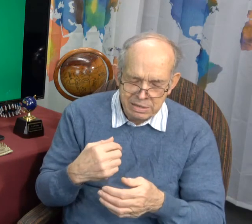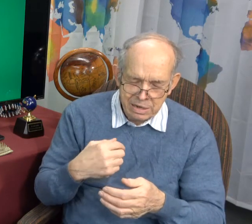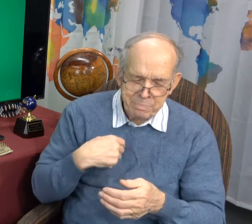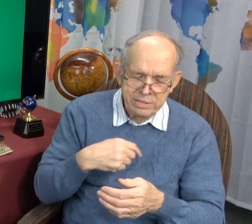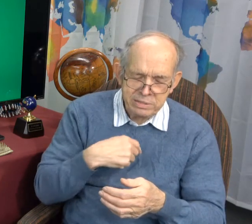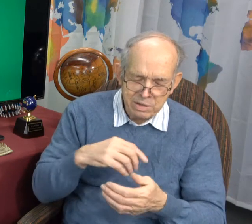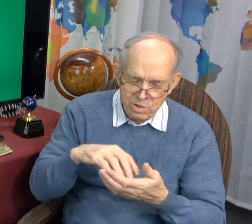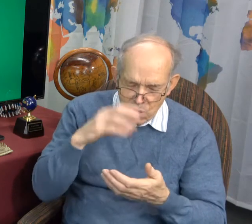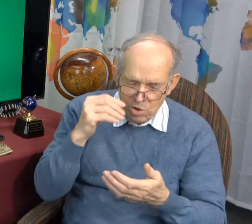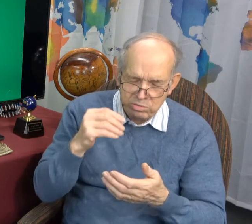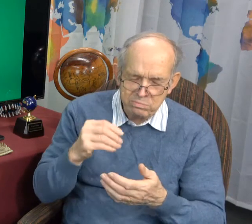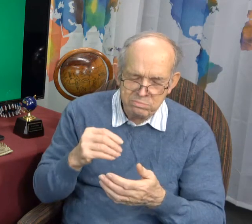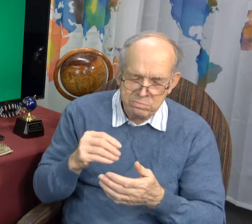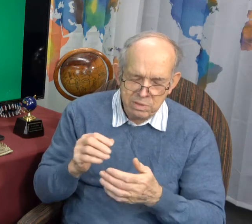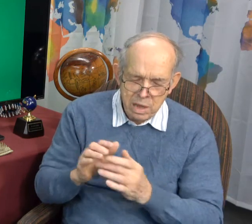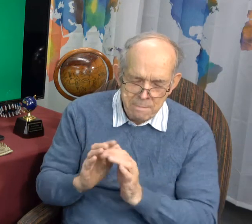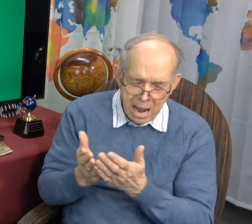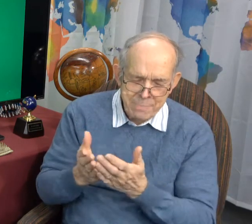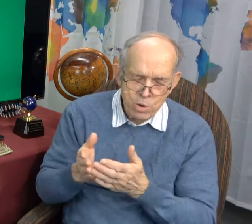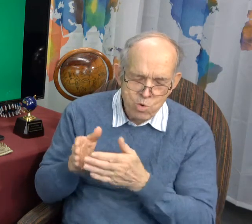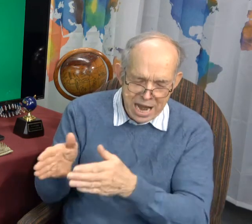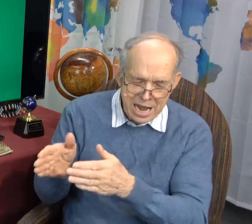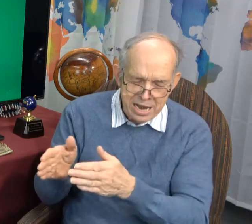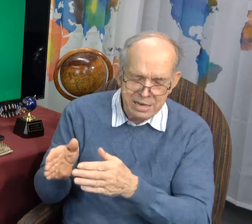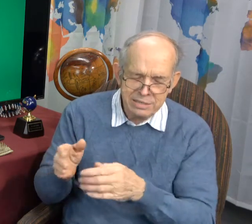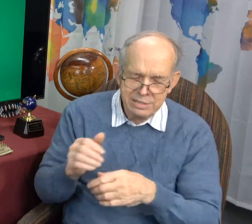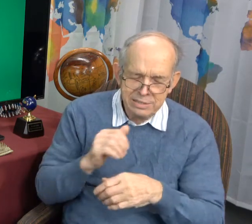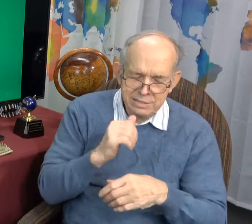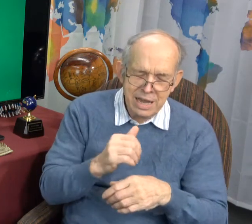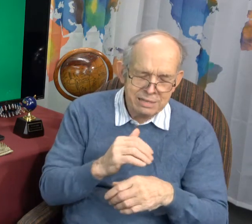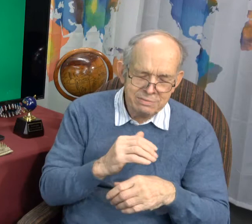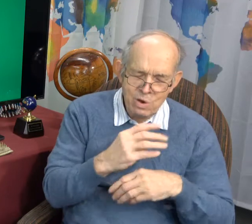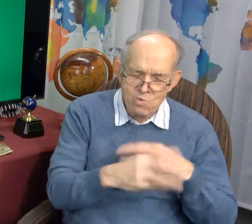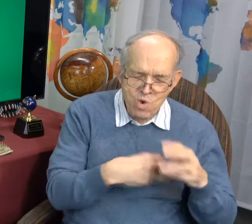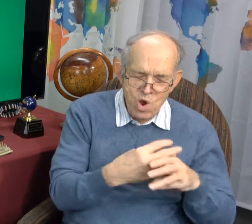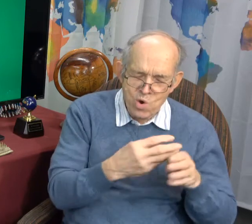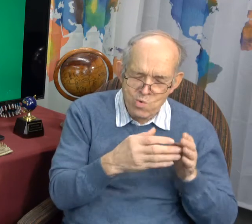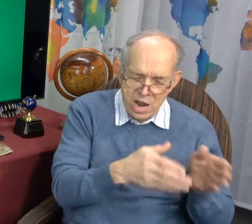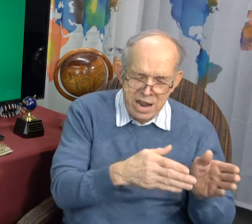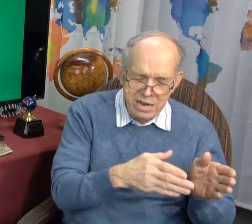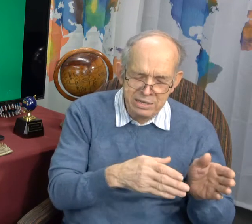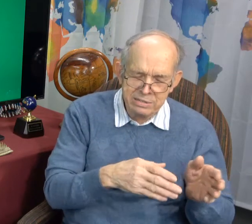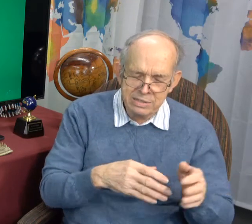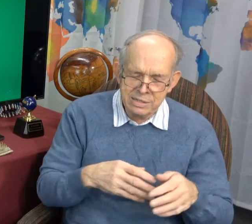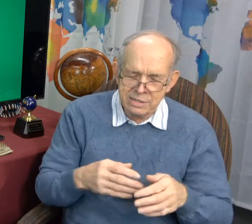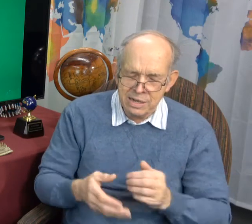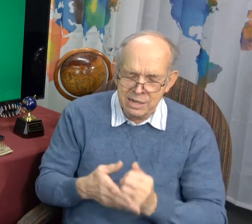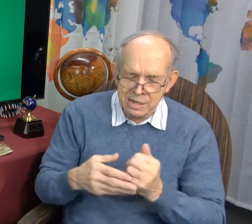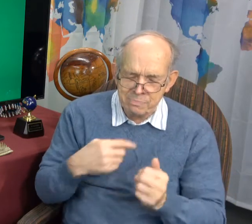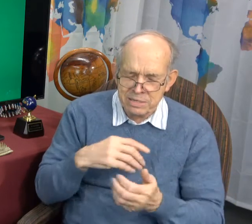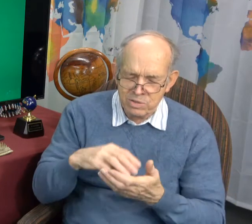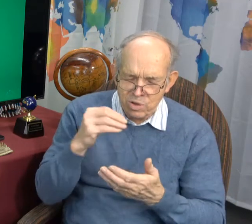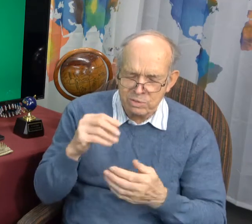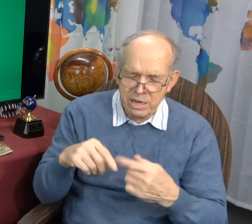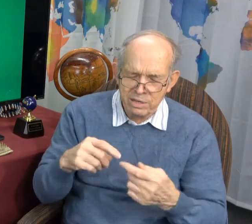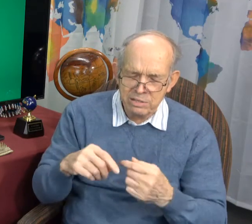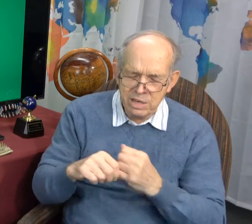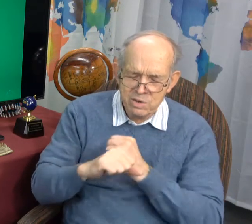Help us learn Bible way, not world way. Help us learn about